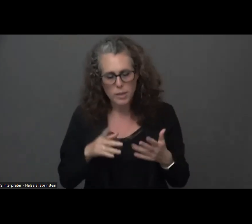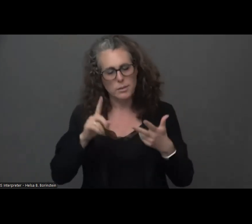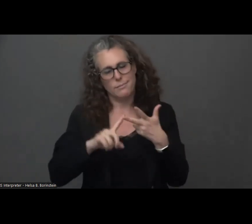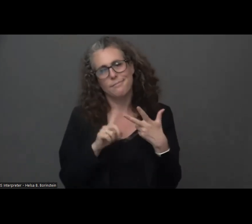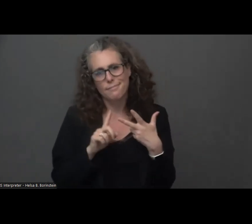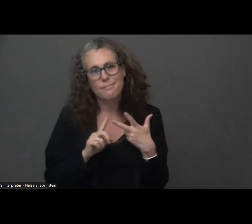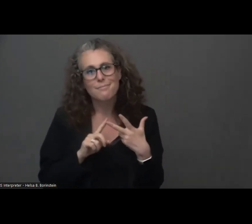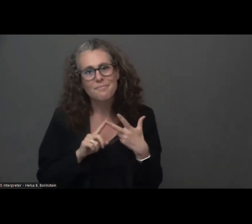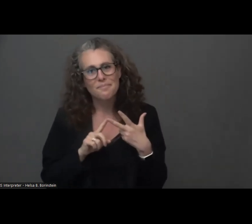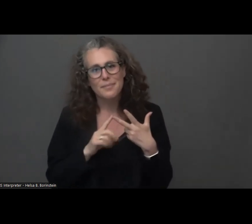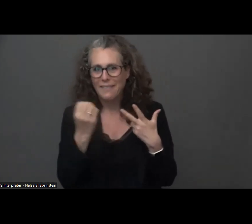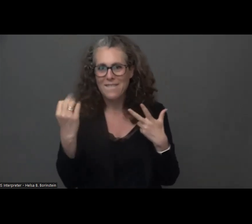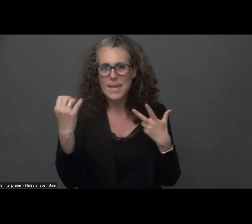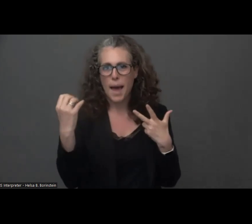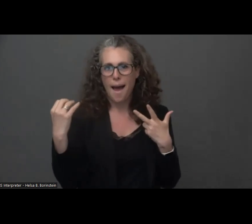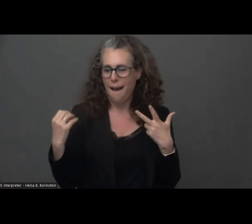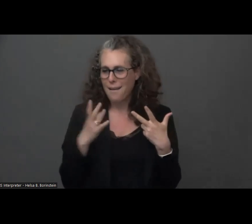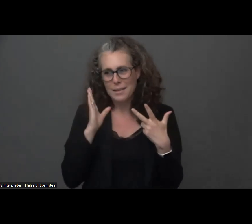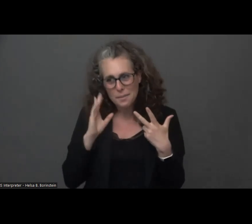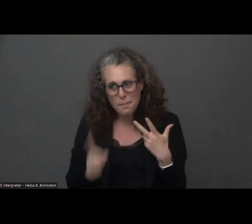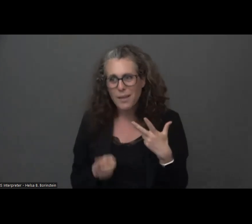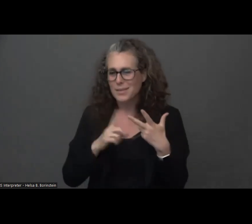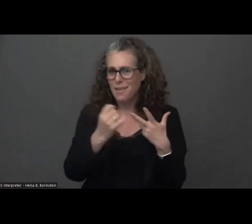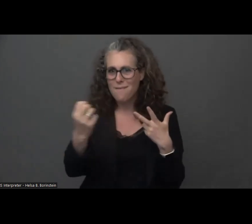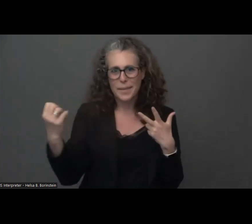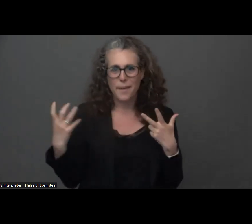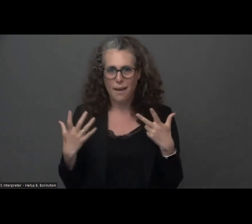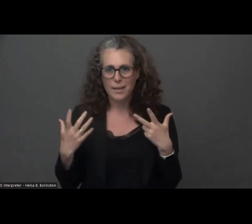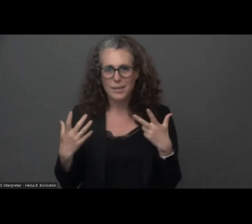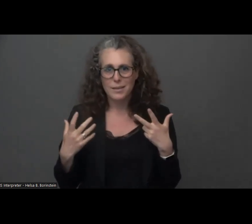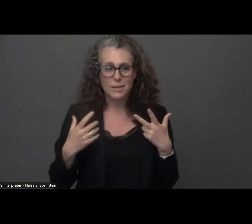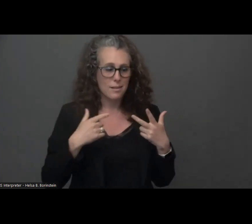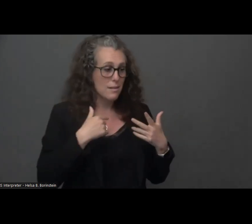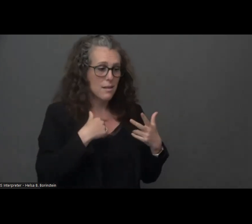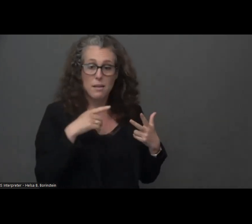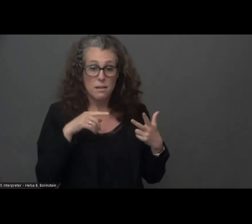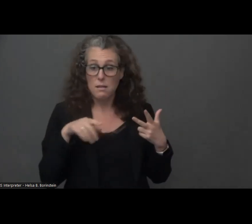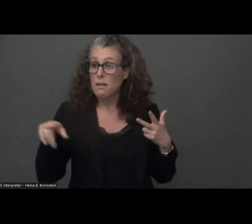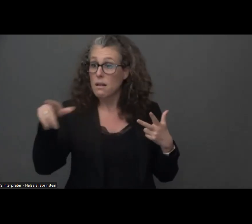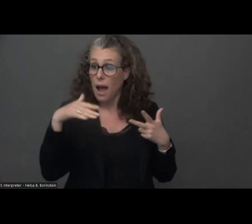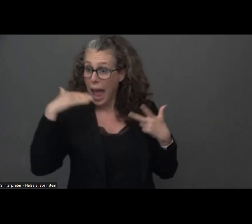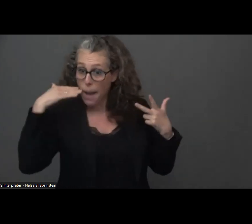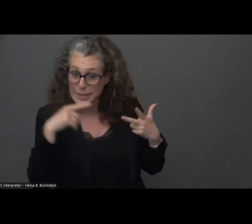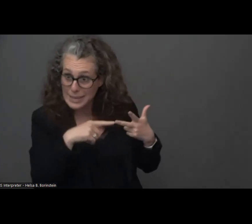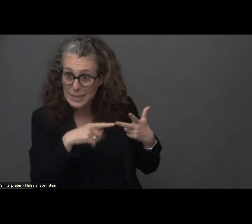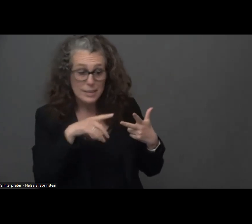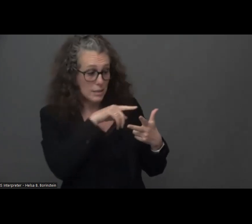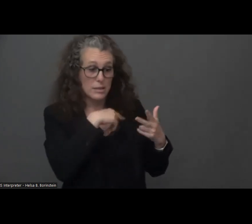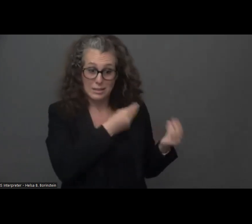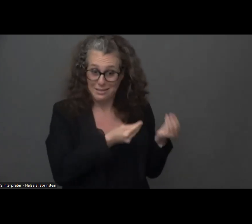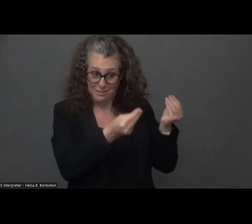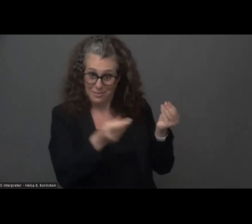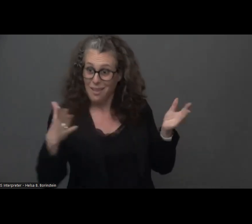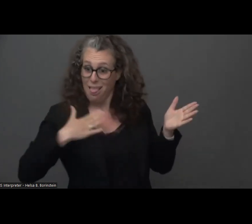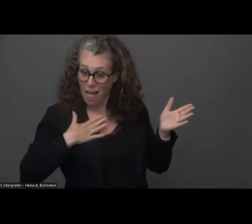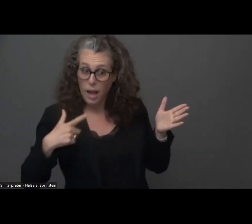be this feedback loop to ensure that our procurement actions are consistently meeting our organization's business requirements.